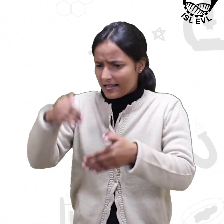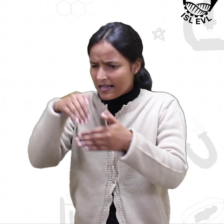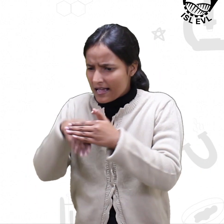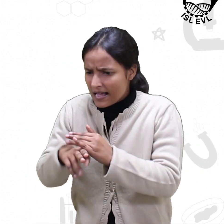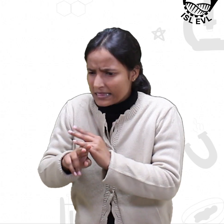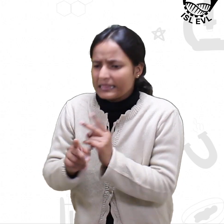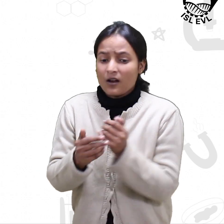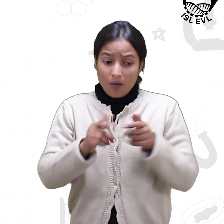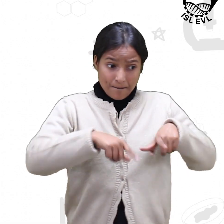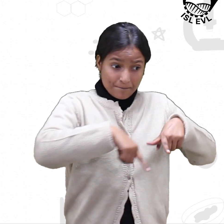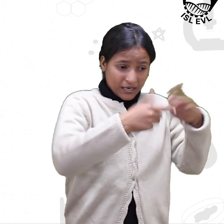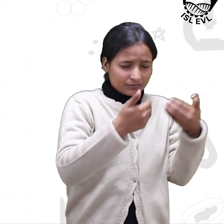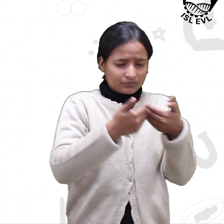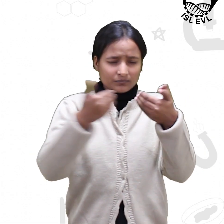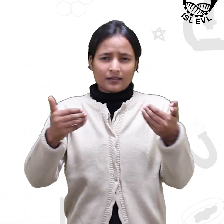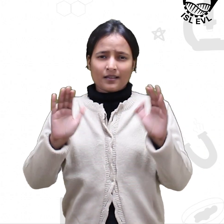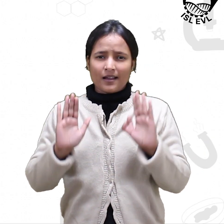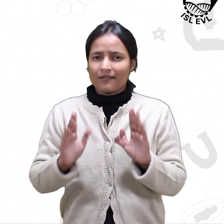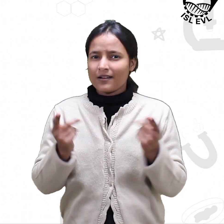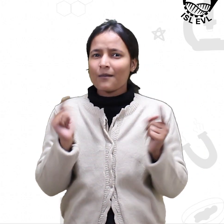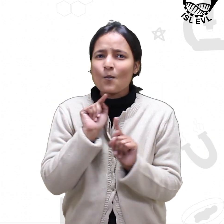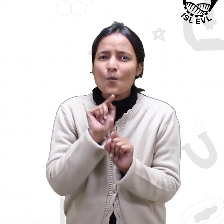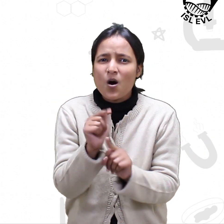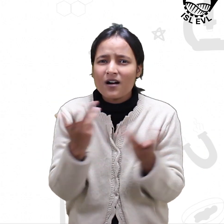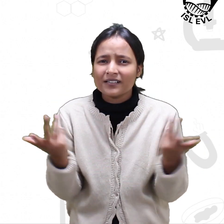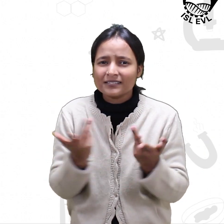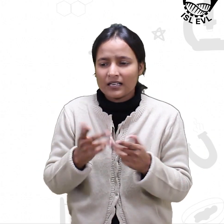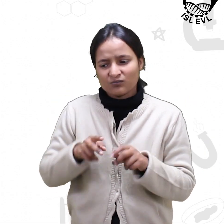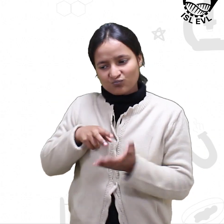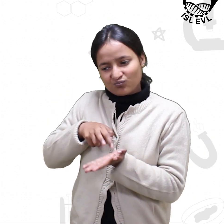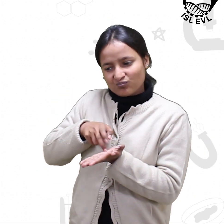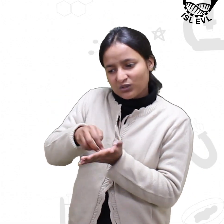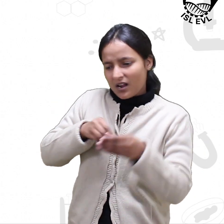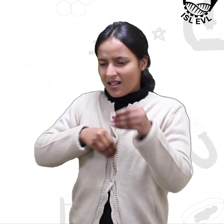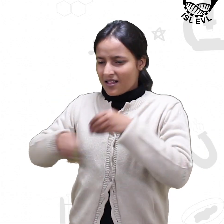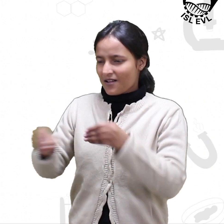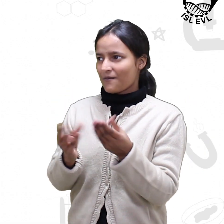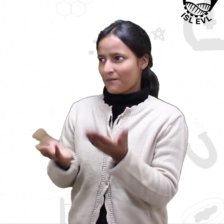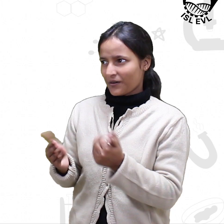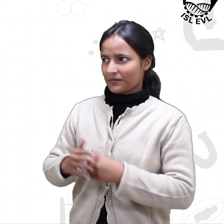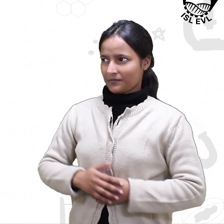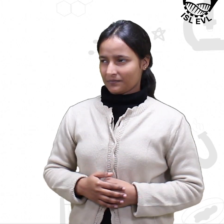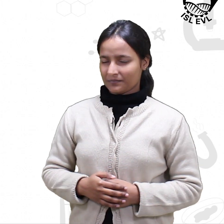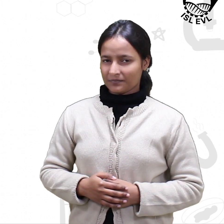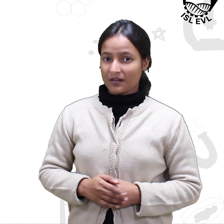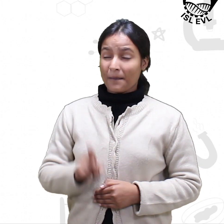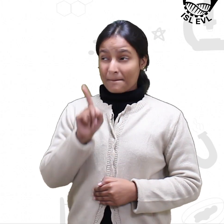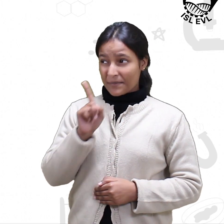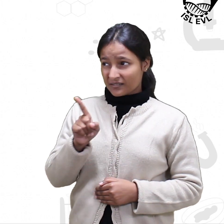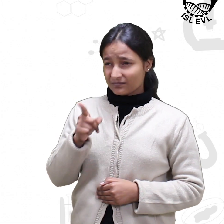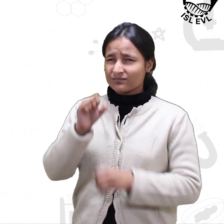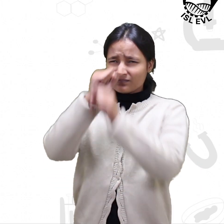special that the plants don't have. We can move from one place to the other. But can